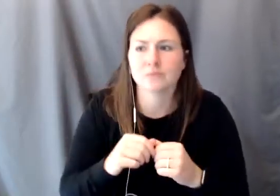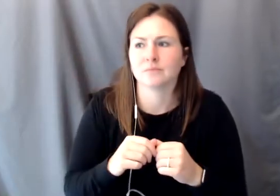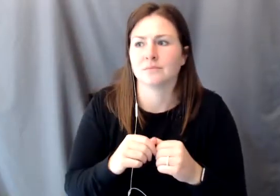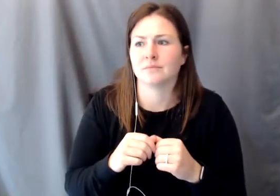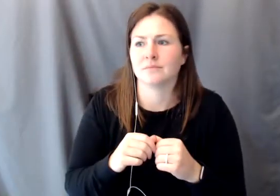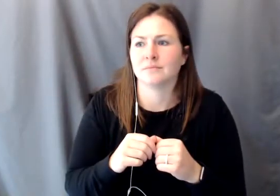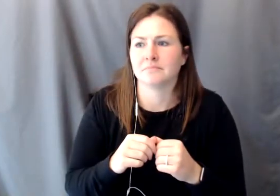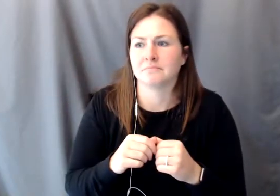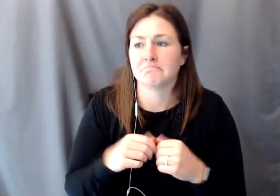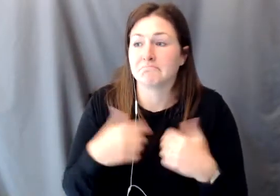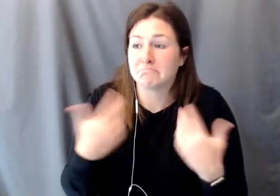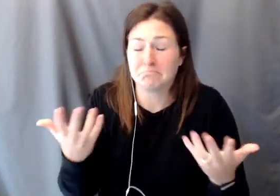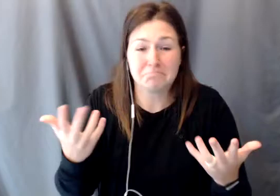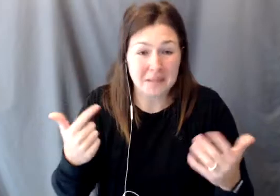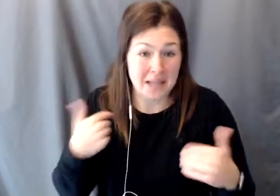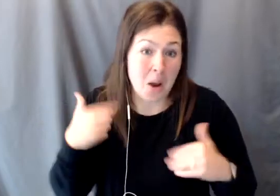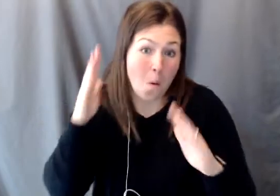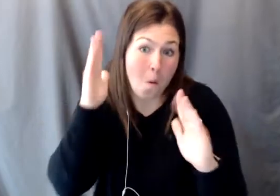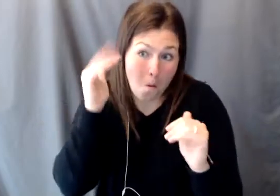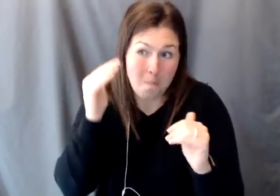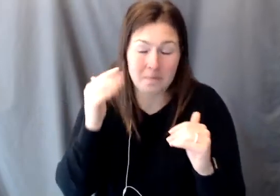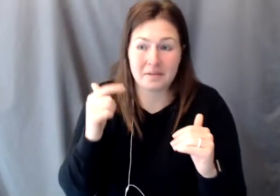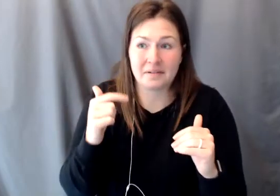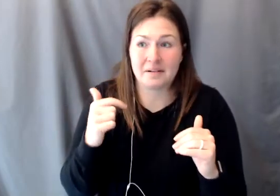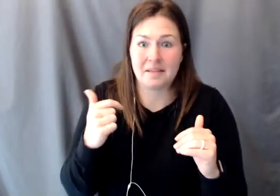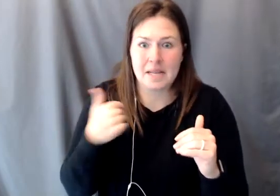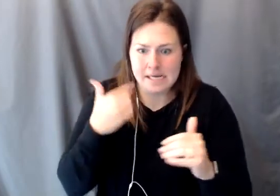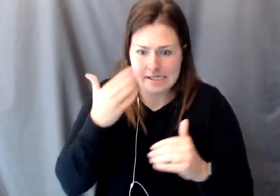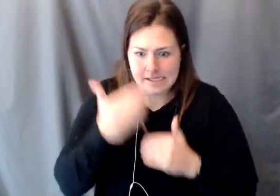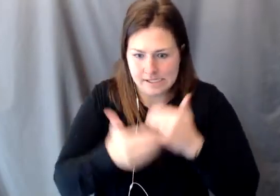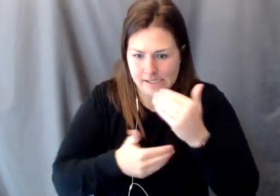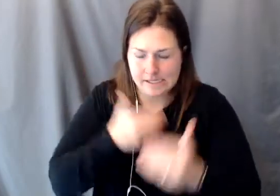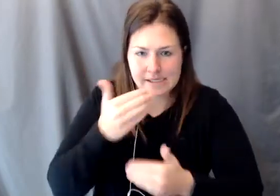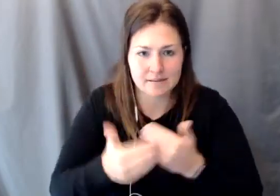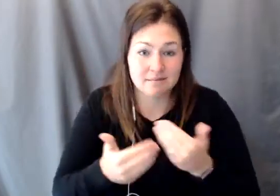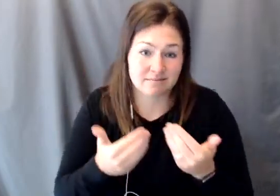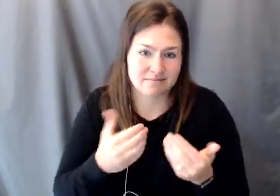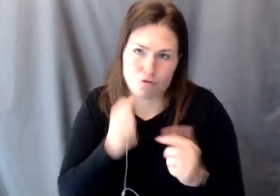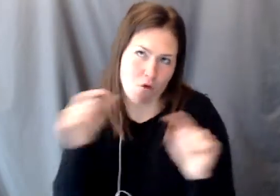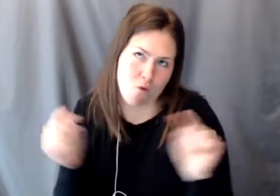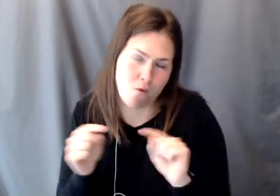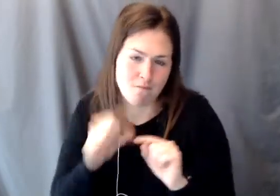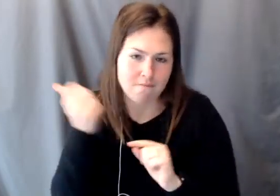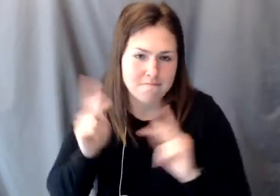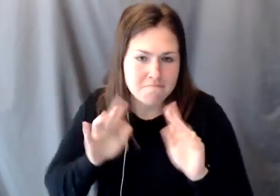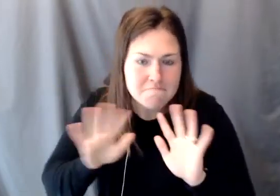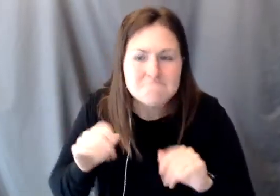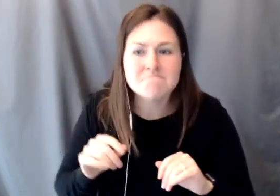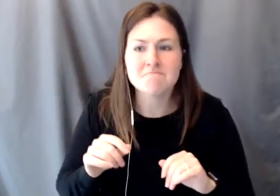that I didn't do much damage while I was in service there. I highly respected the people of